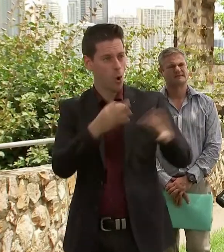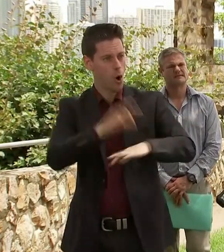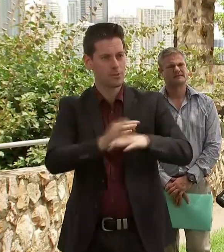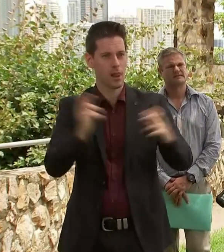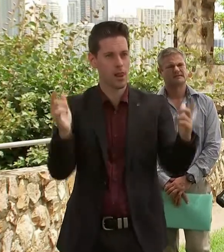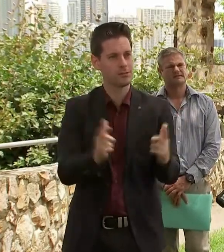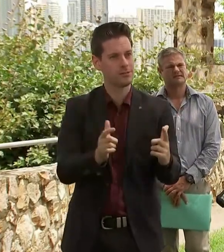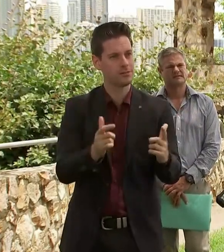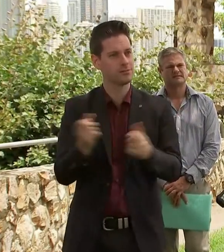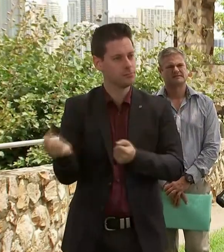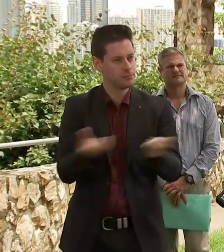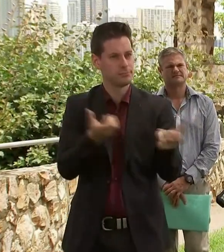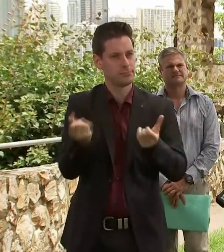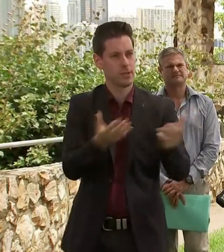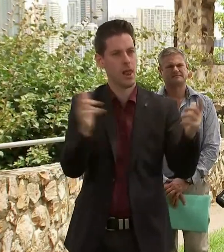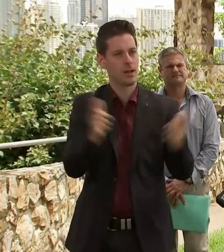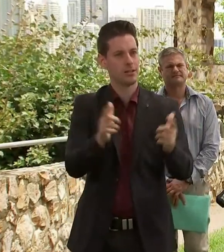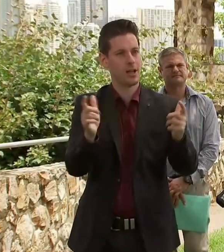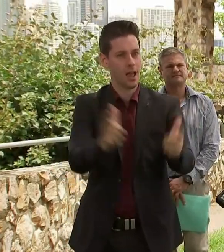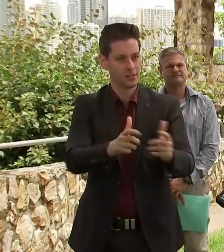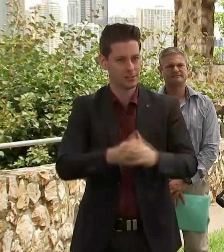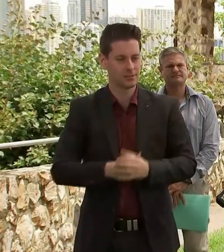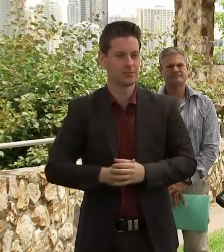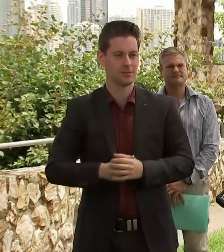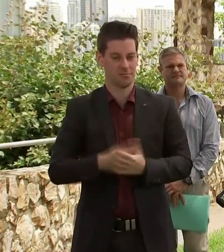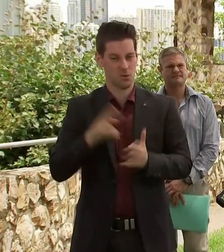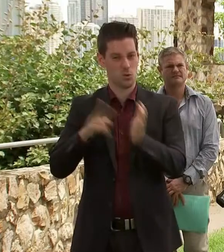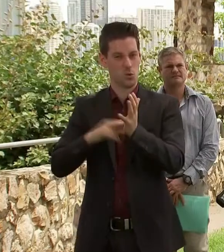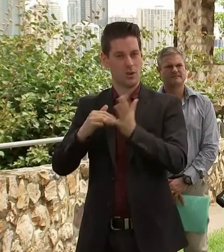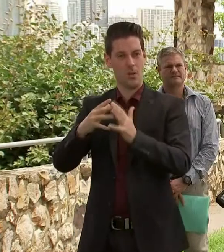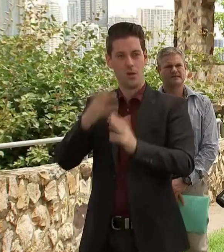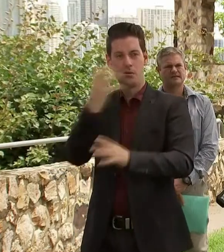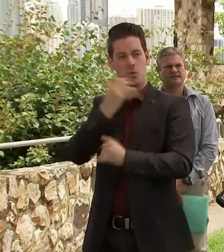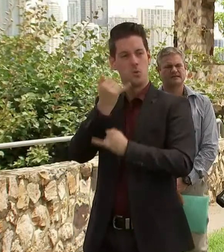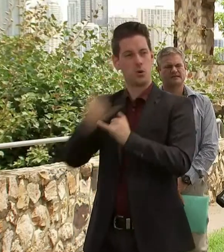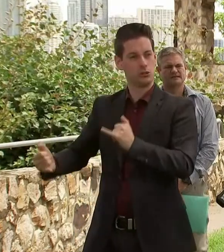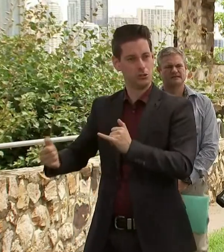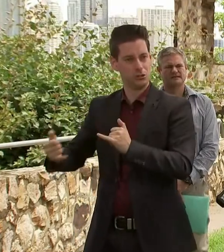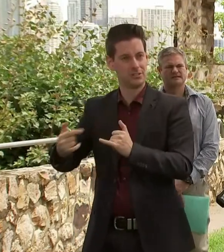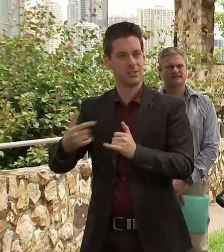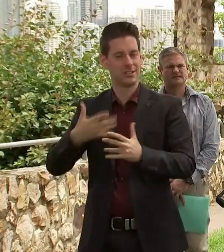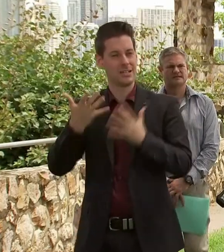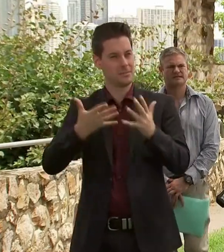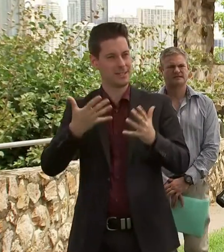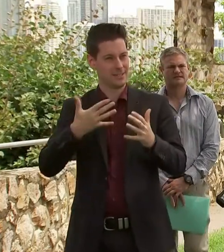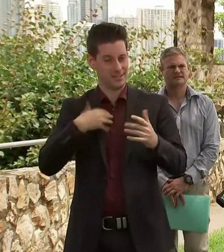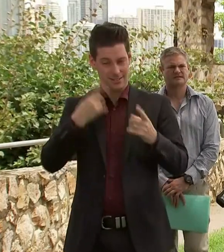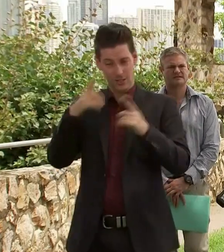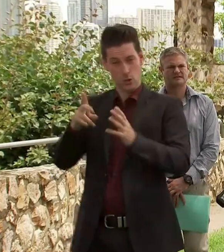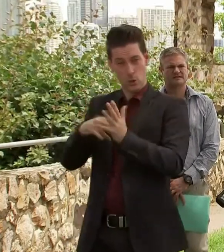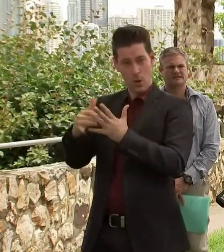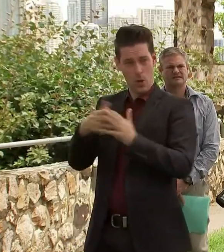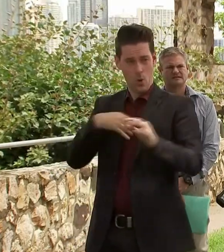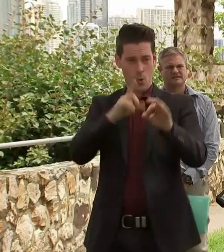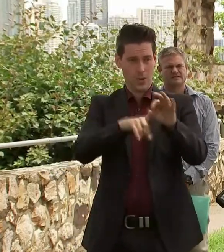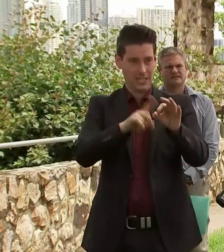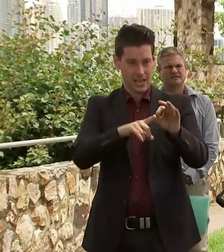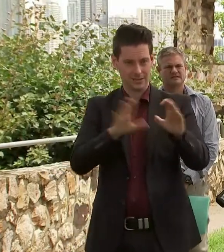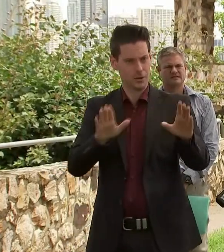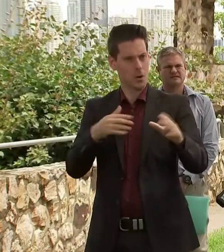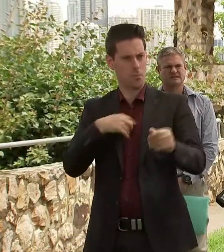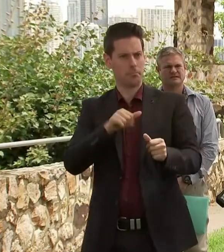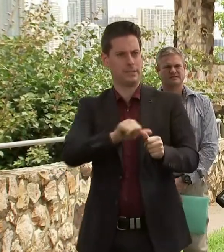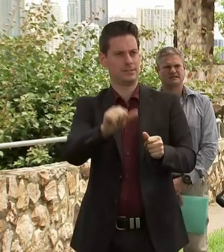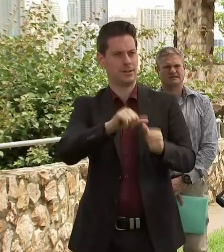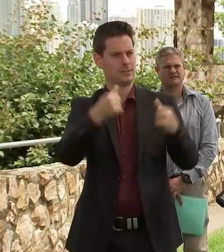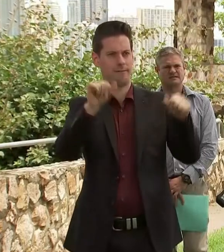we've seen a smaller impact on our budget and on our economy when we compare it to New South Wales and Victoria,